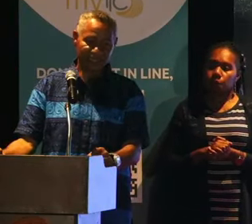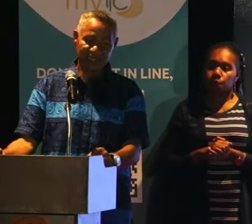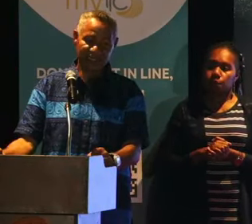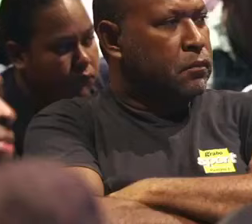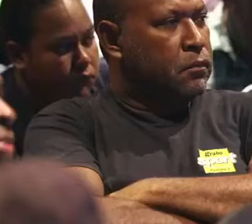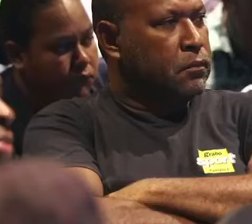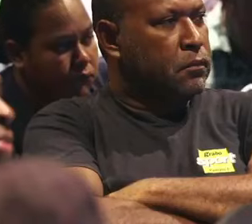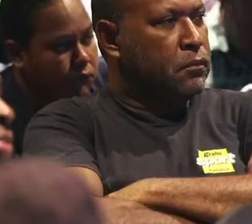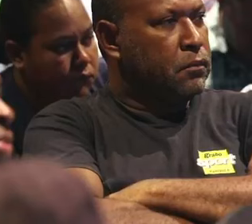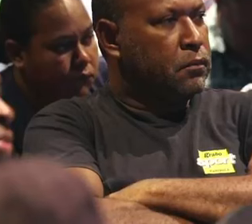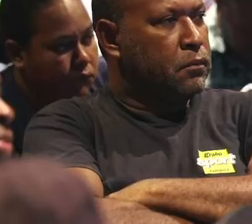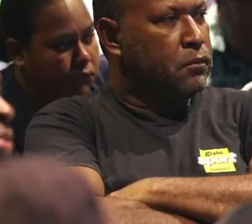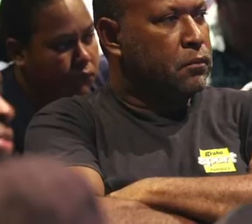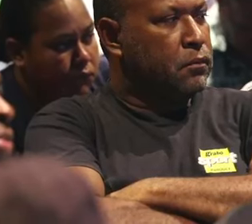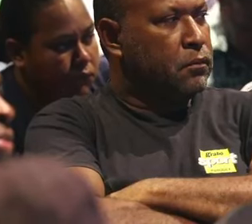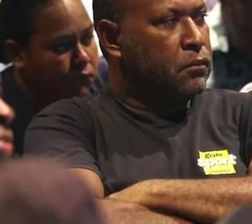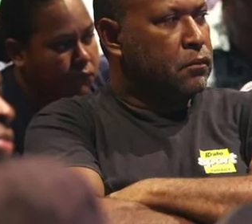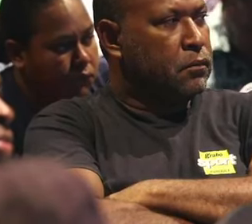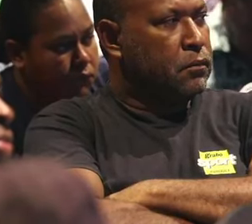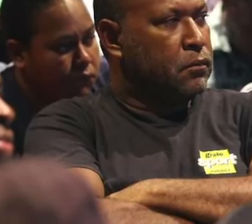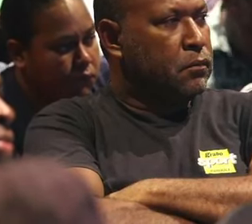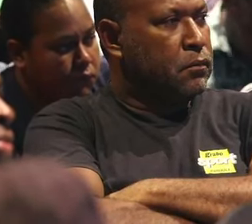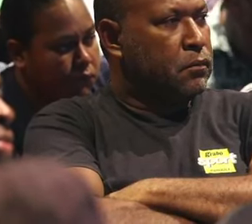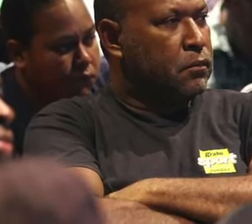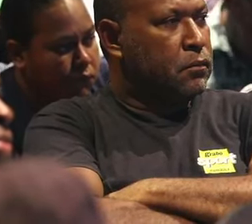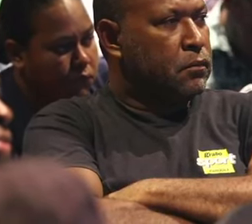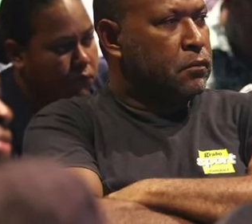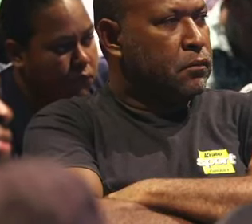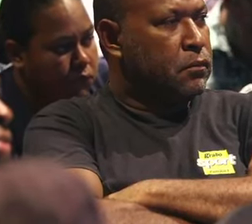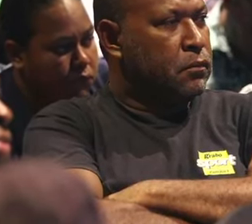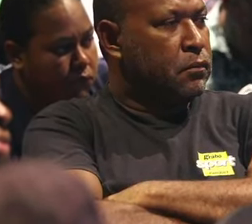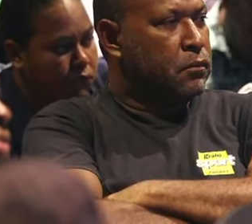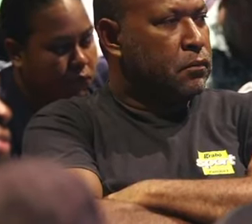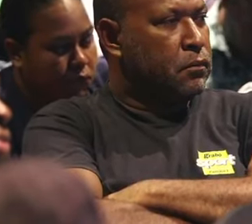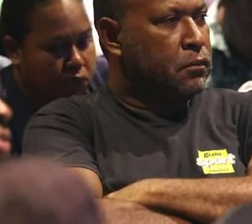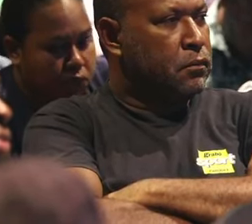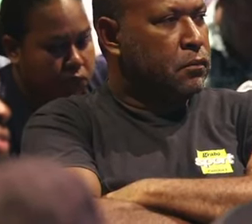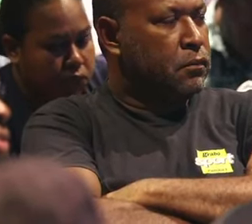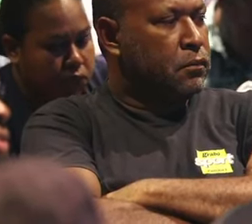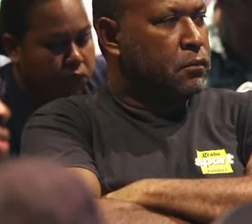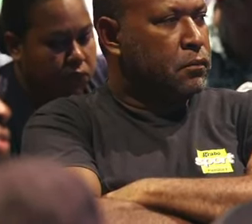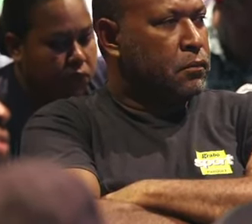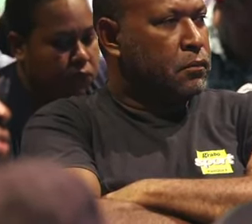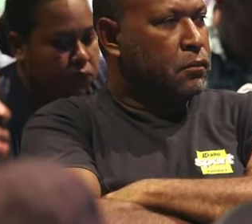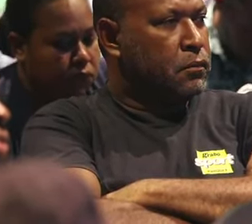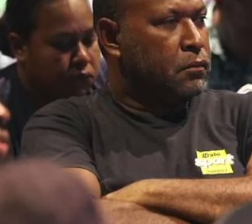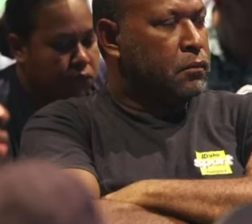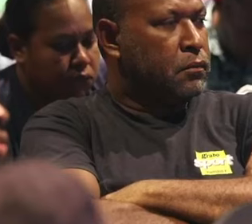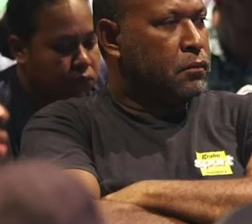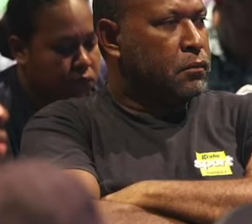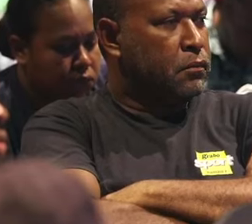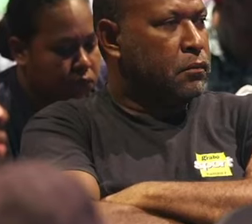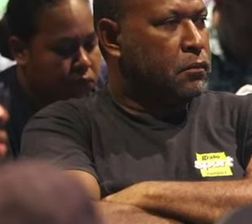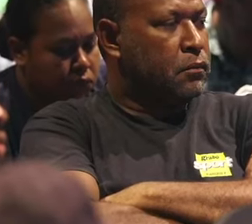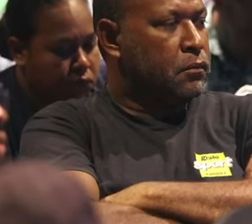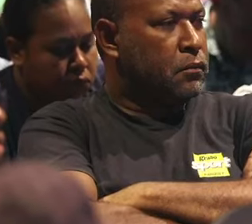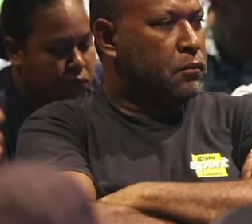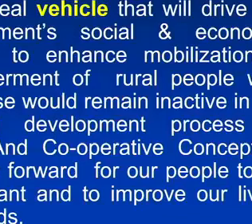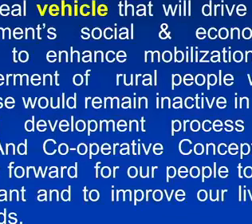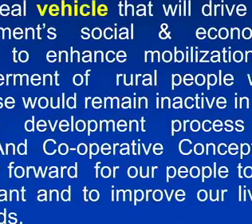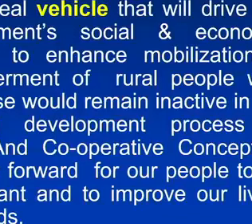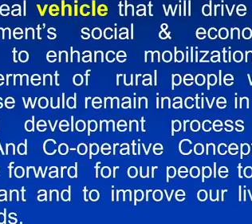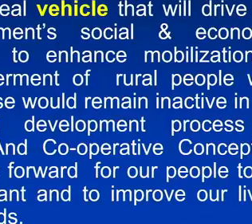an ideal vehicle that will drive the government, society, and economic policy to enhance mobilization, empowerment of